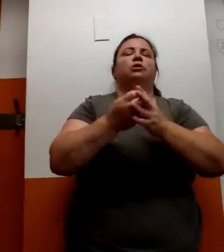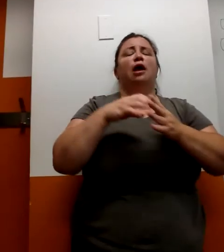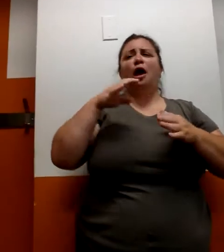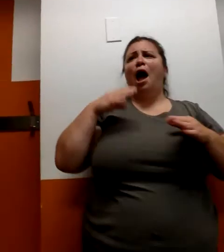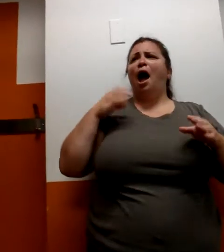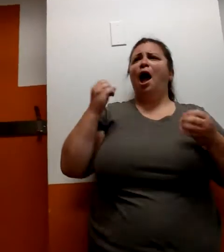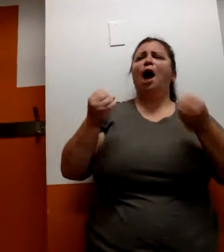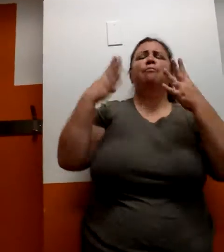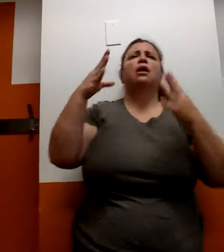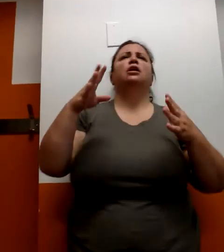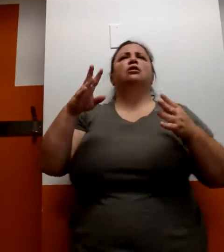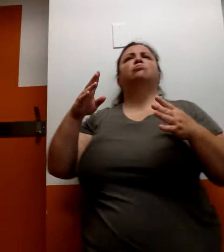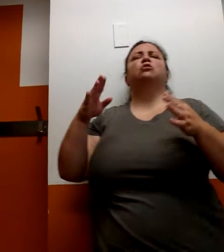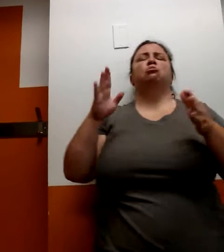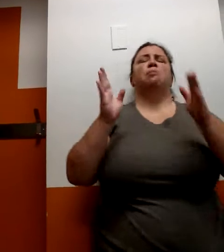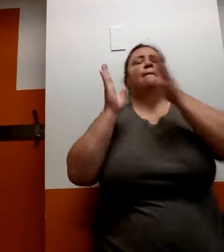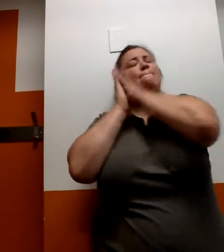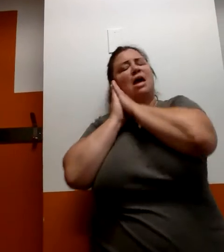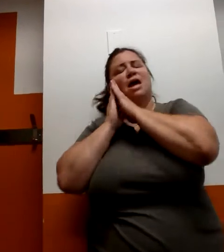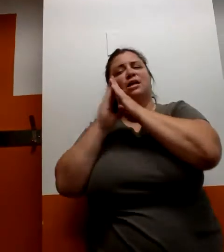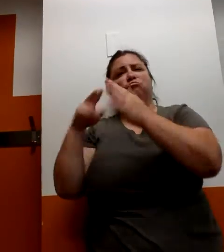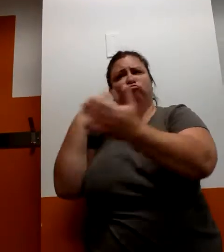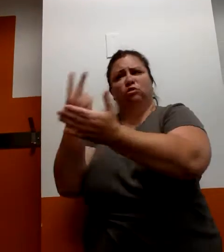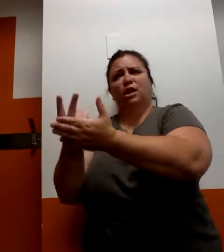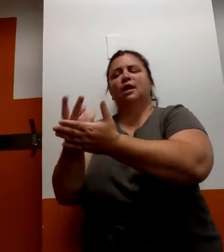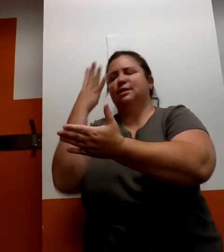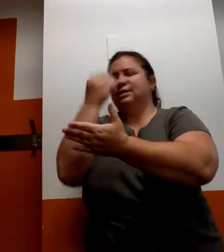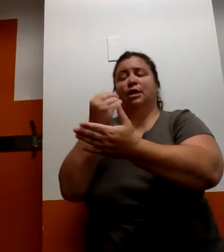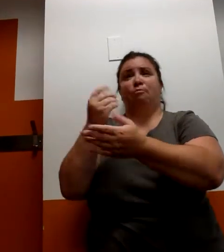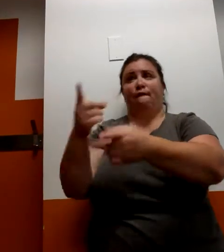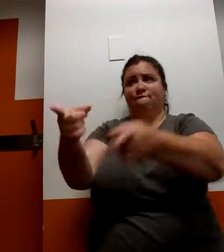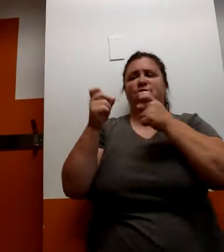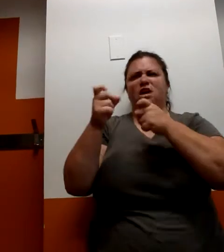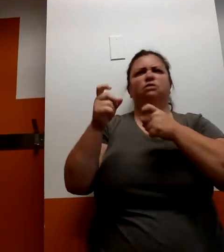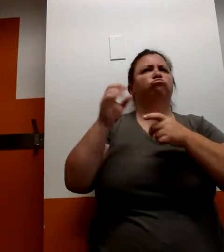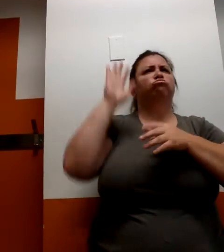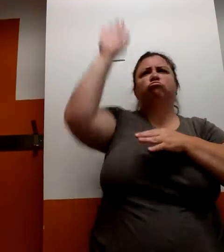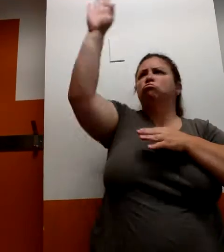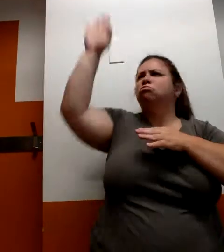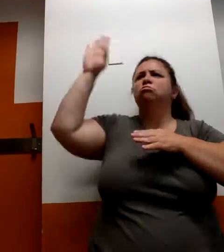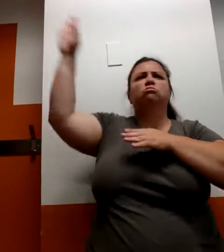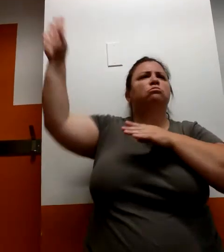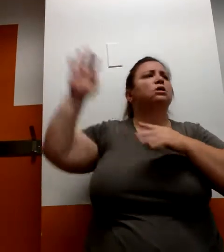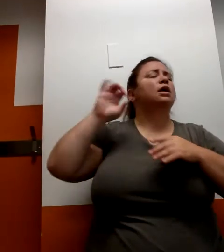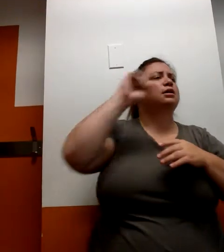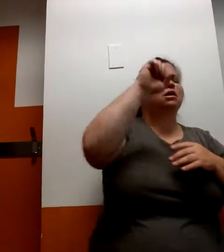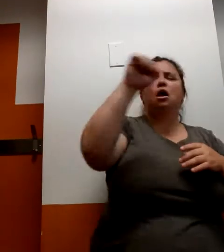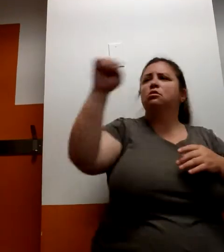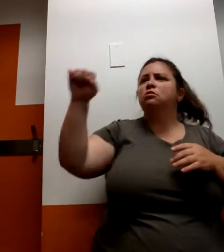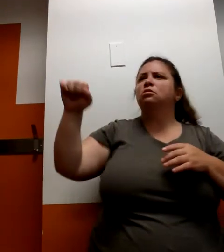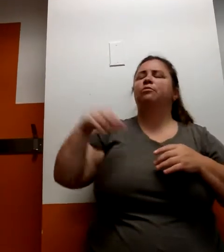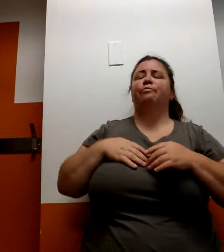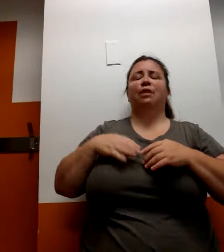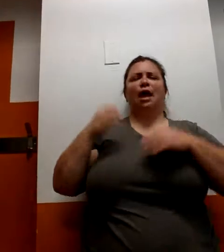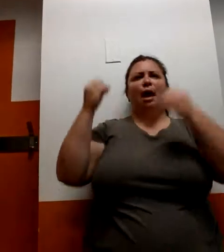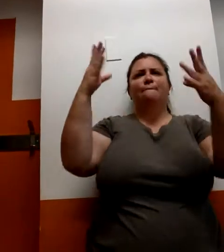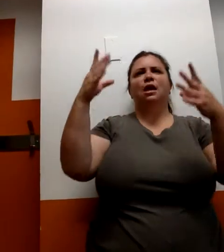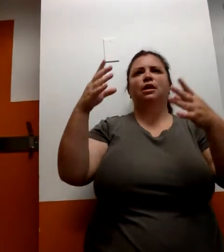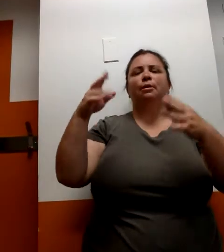relatively quickly? How many people can fall asleep relatively quickly given the opportunity? Yes? How many people lie in bed and toss and turn?